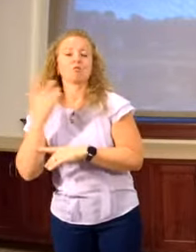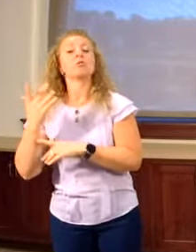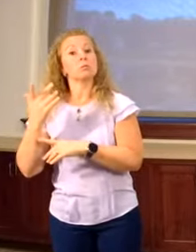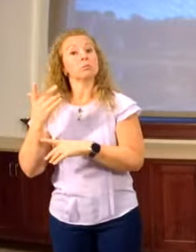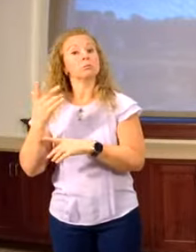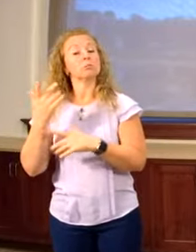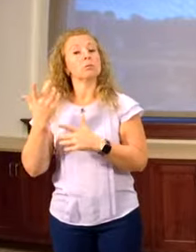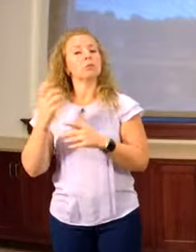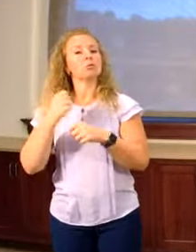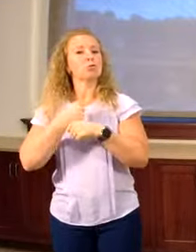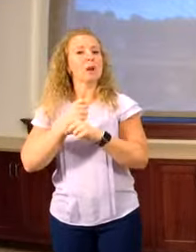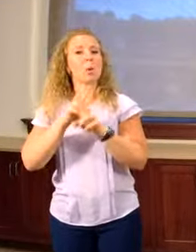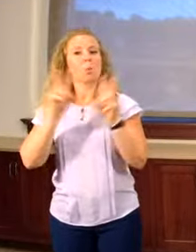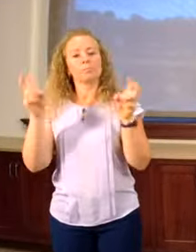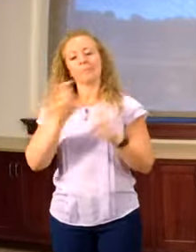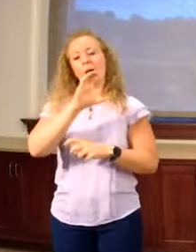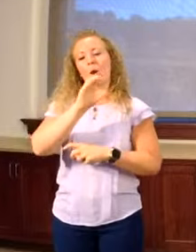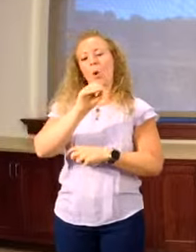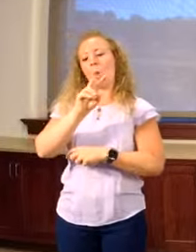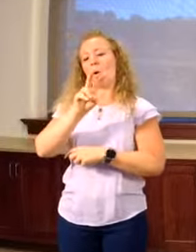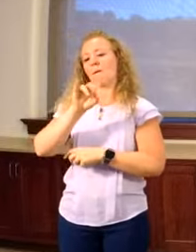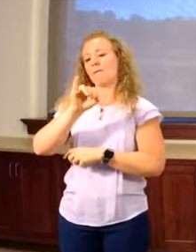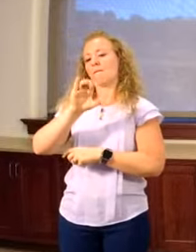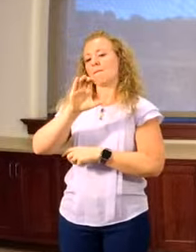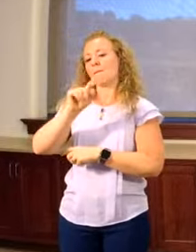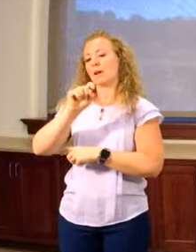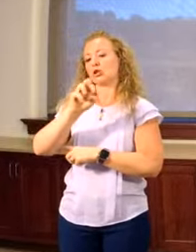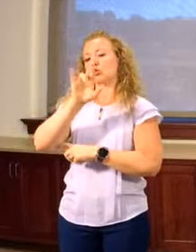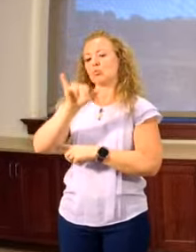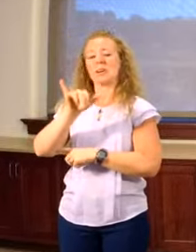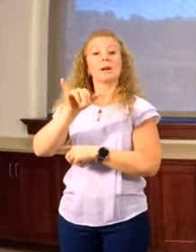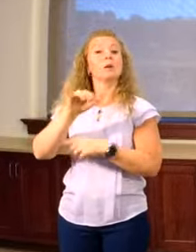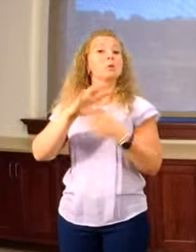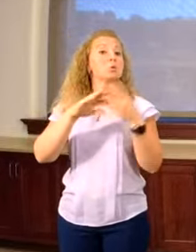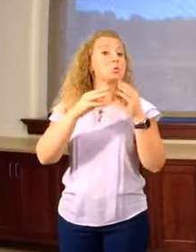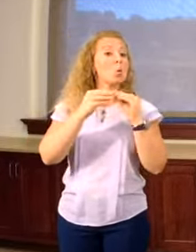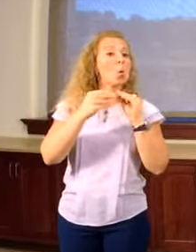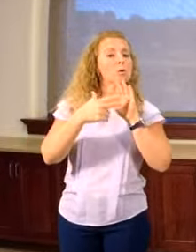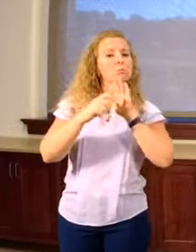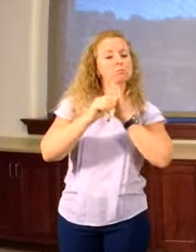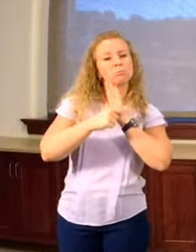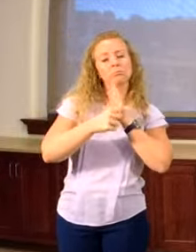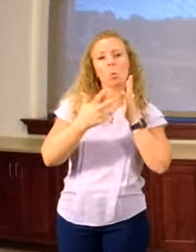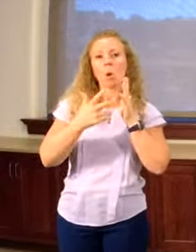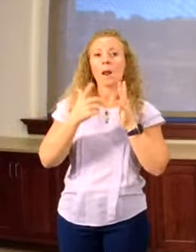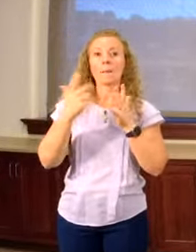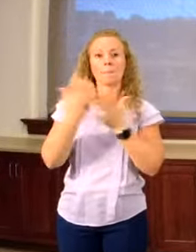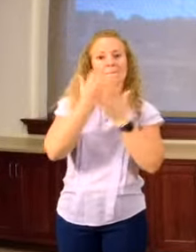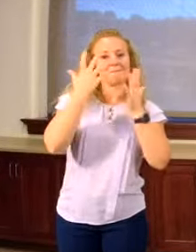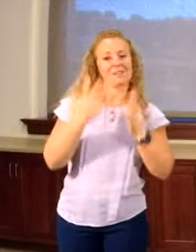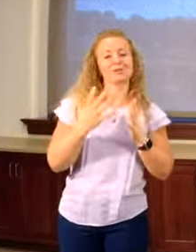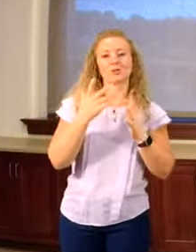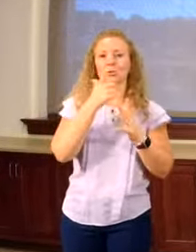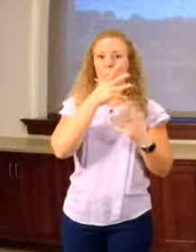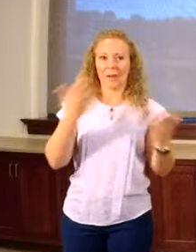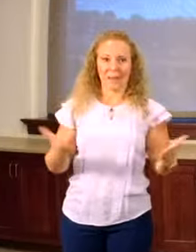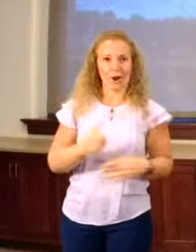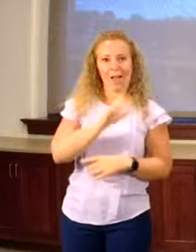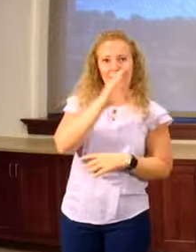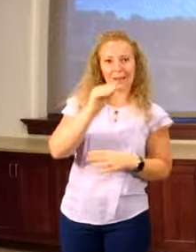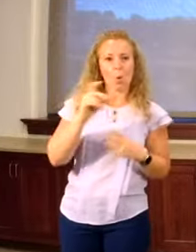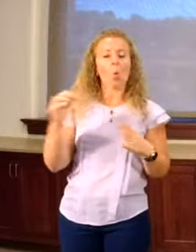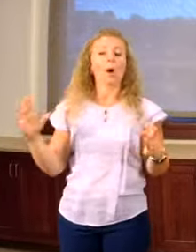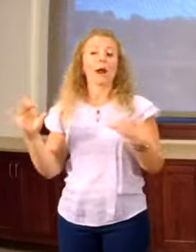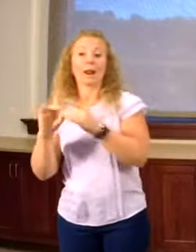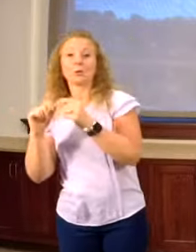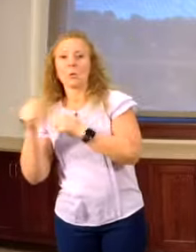in Co-Victory, a project that highlights stories of victors living in or connected to Allegheny County who are